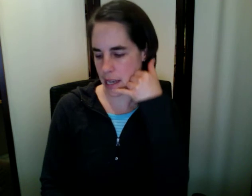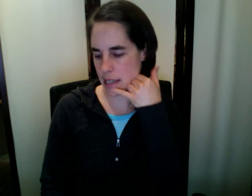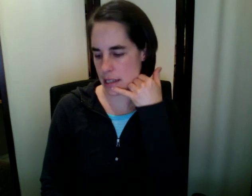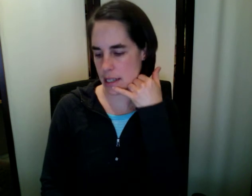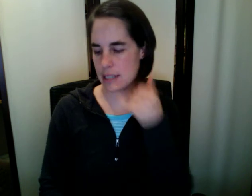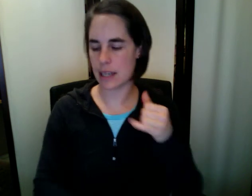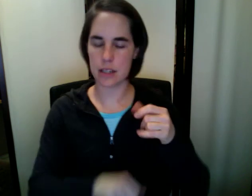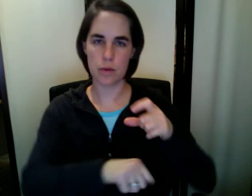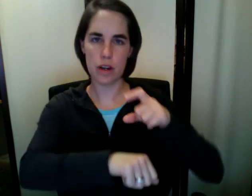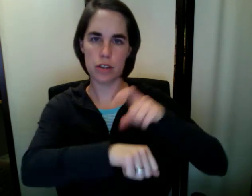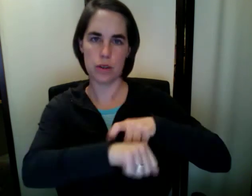he's going to set his watch.